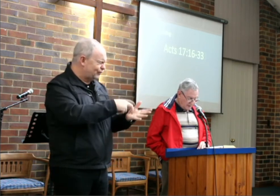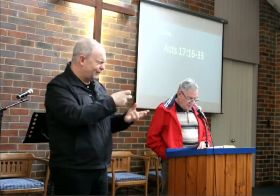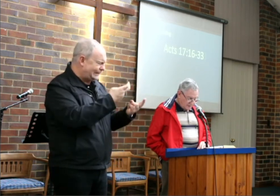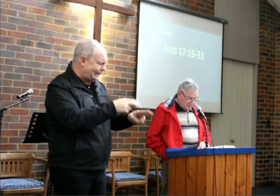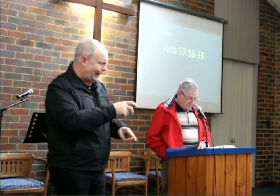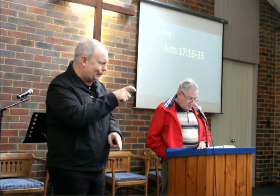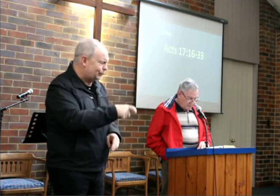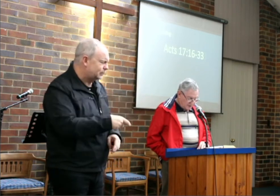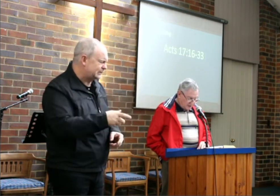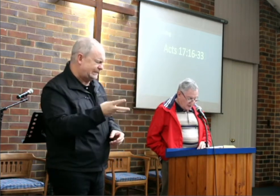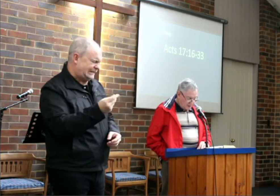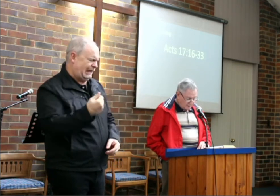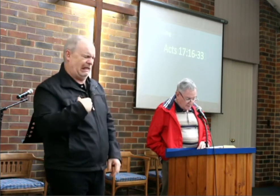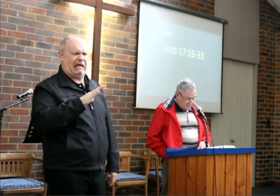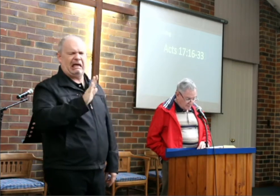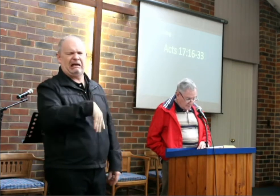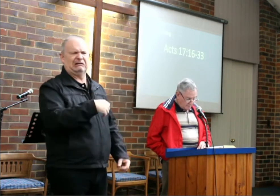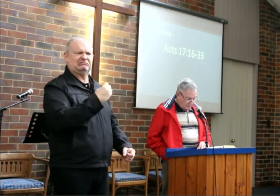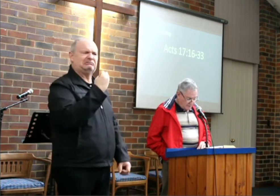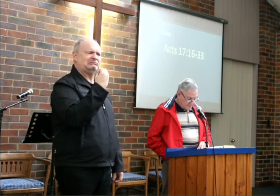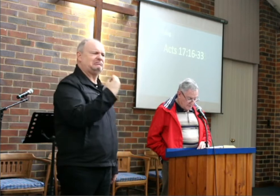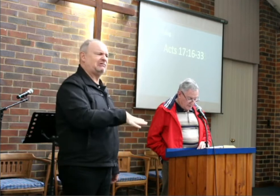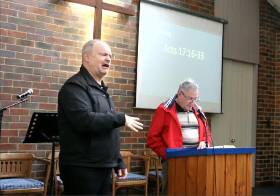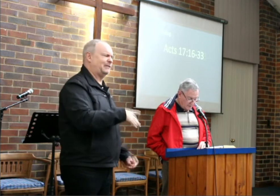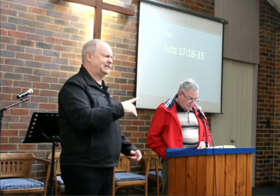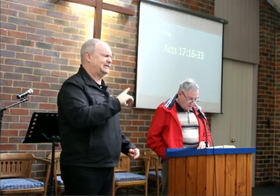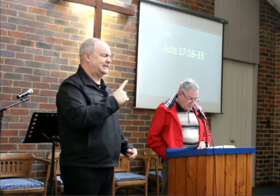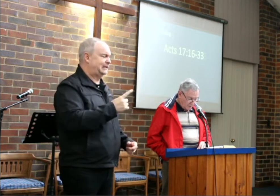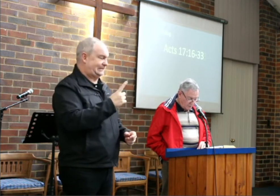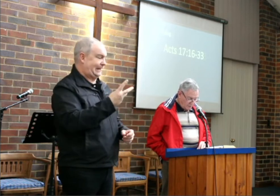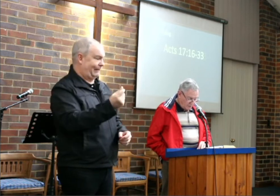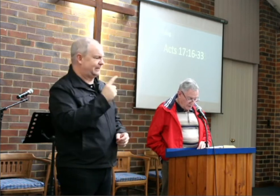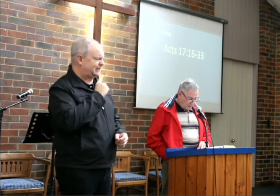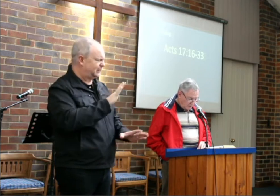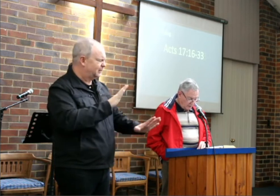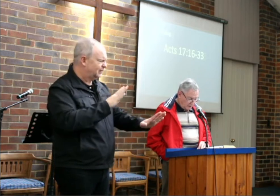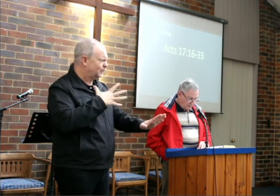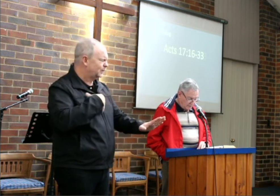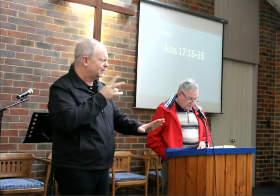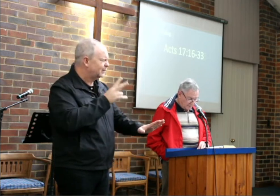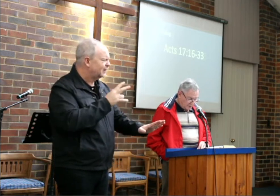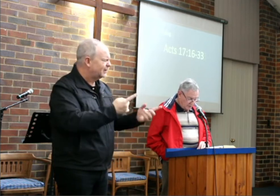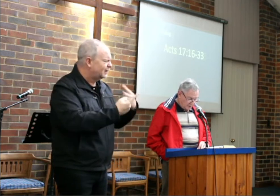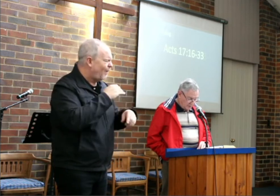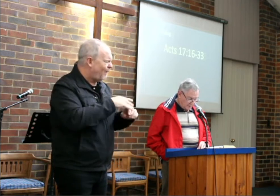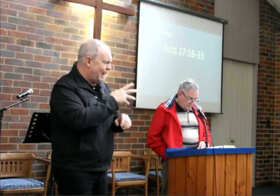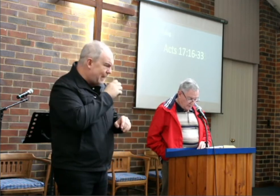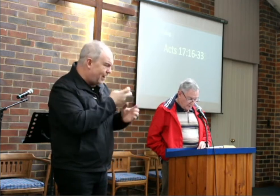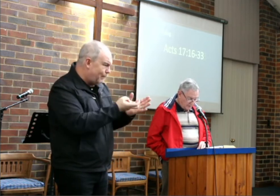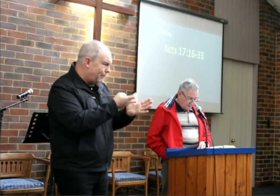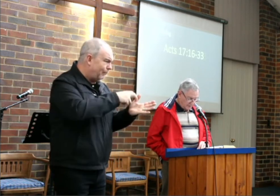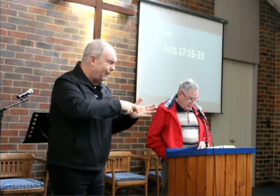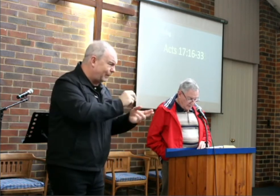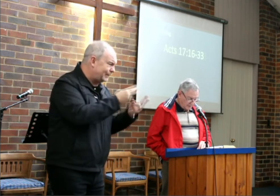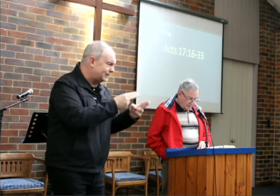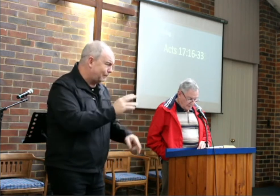dead, some of them sneered, but others said, "We want to hear you again on this subject."